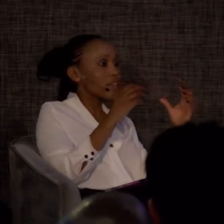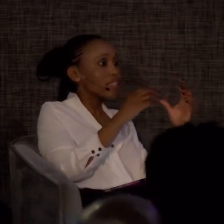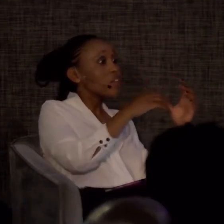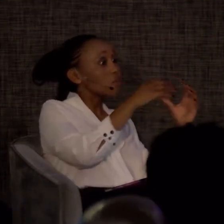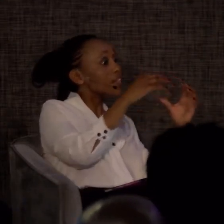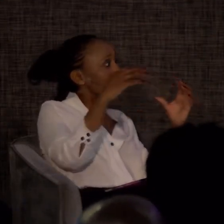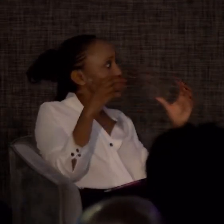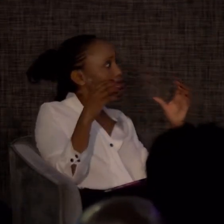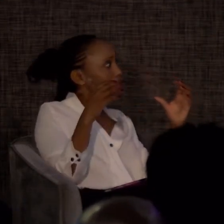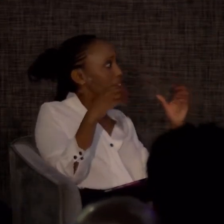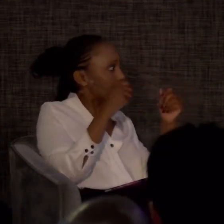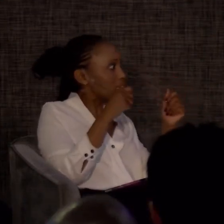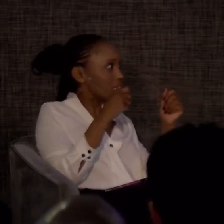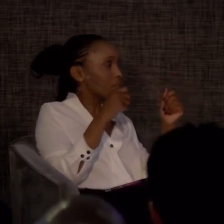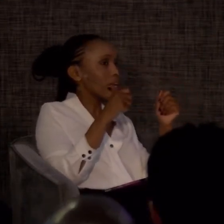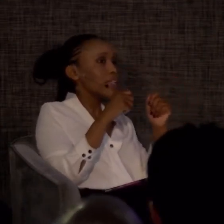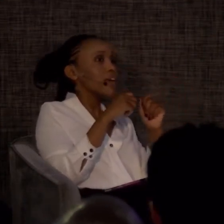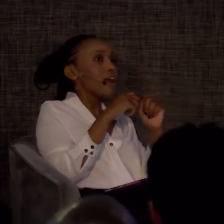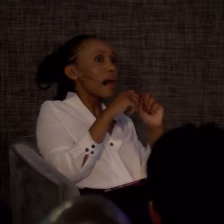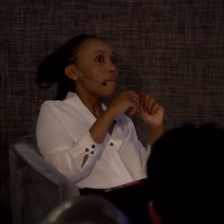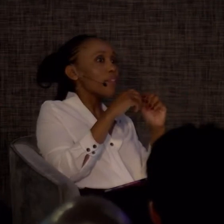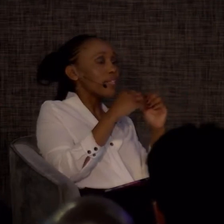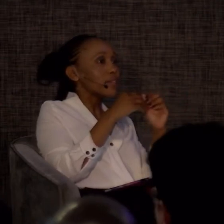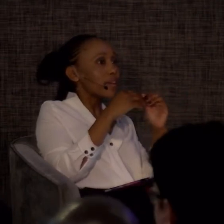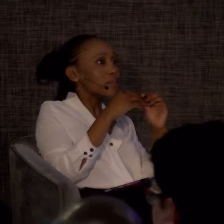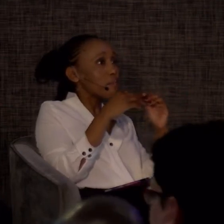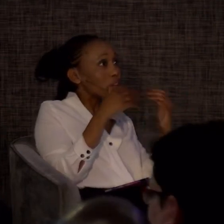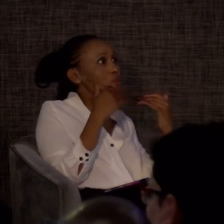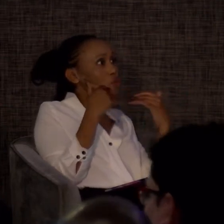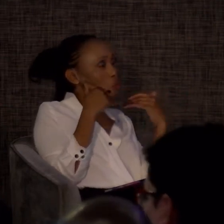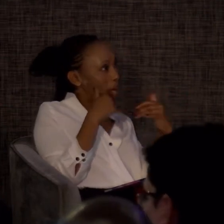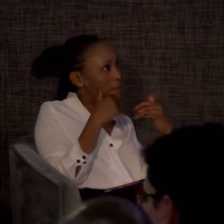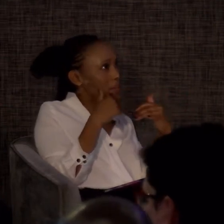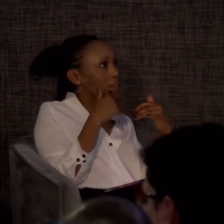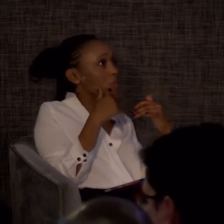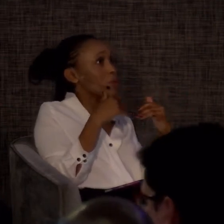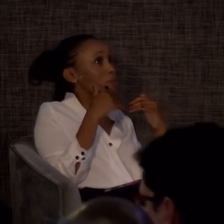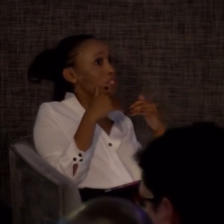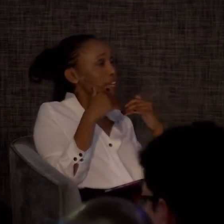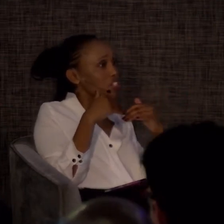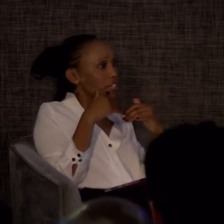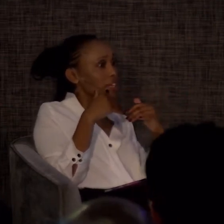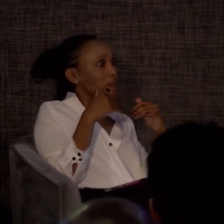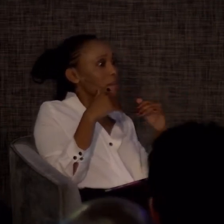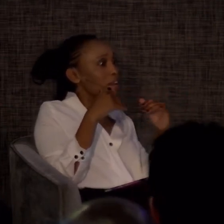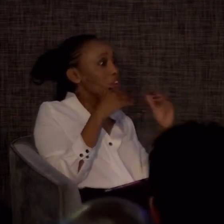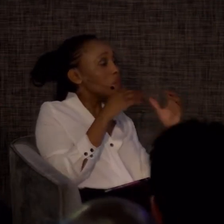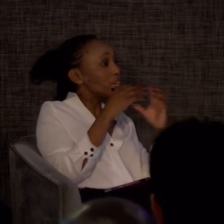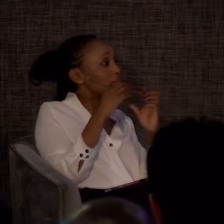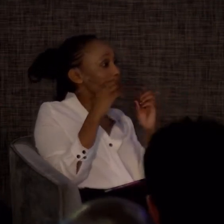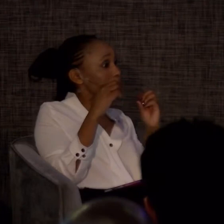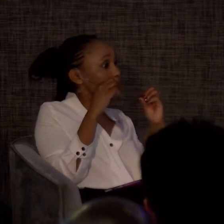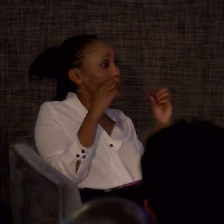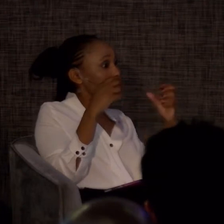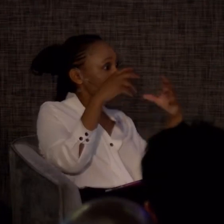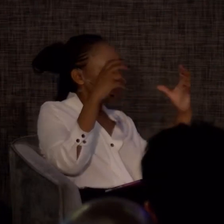saying that those are some of the indicators, right, that make you worry that we potentially may not be as